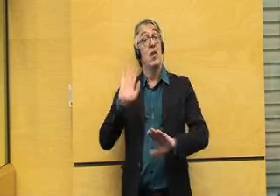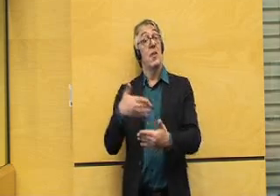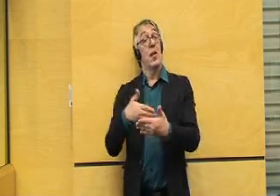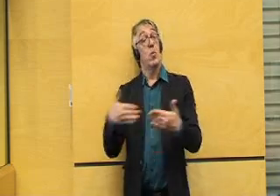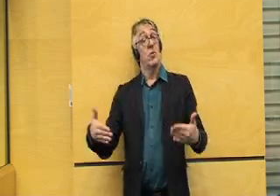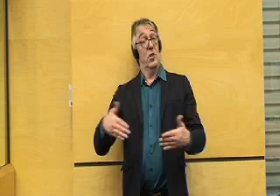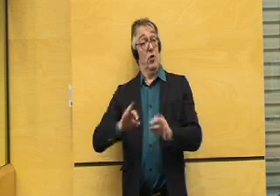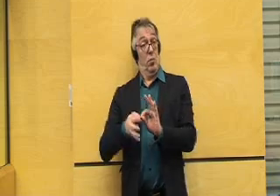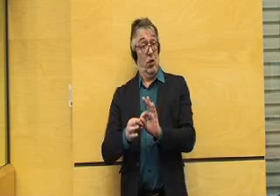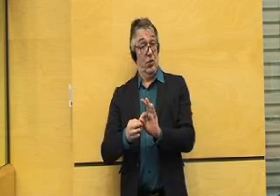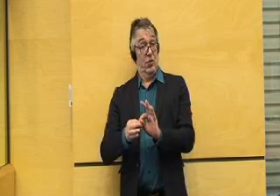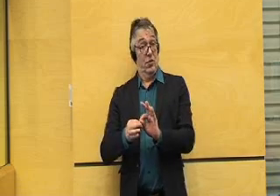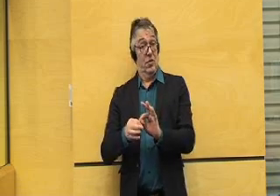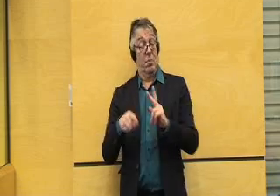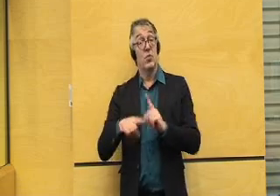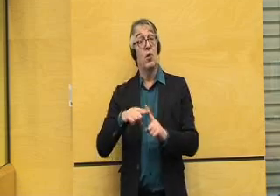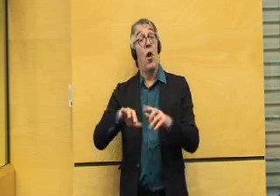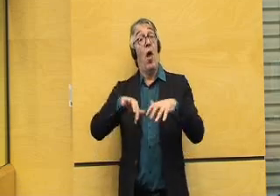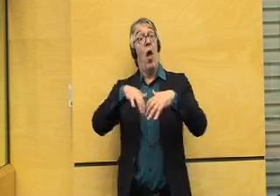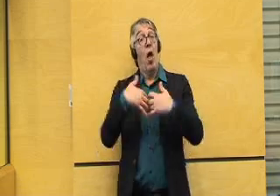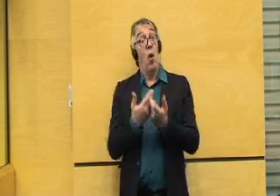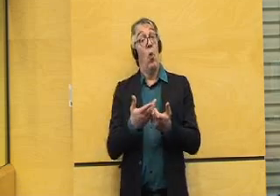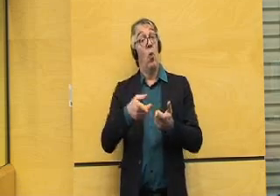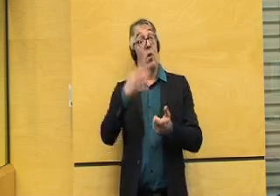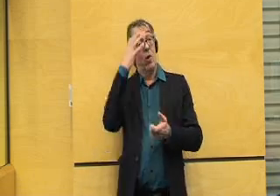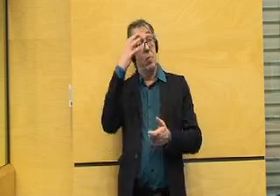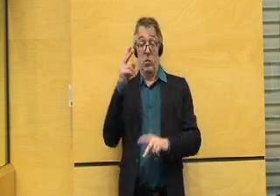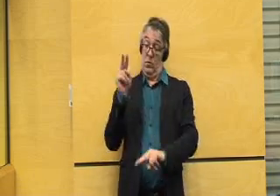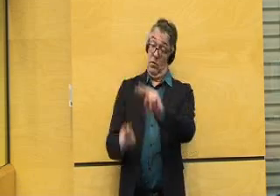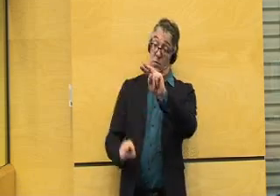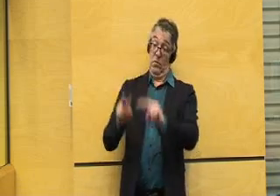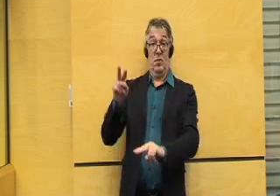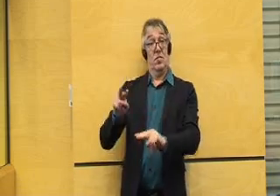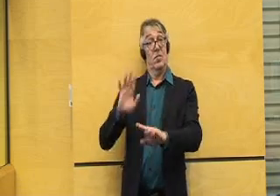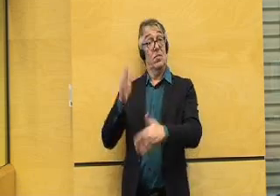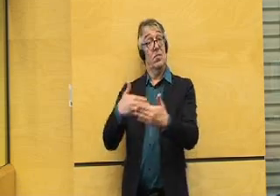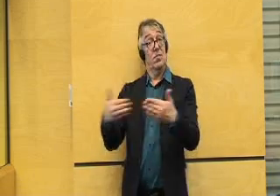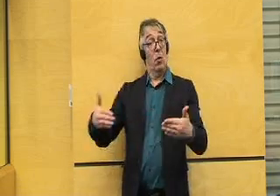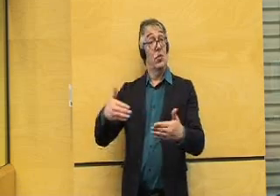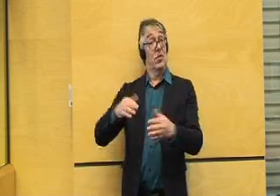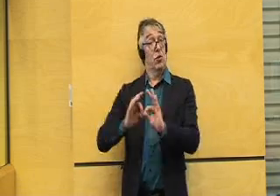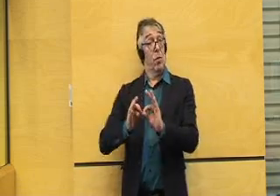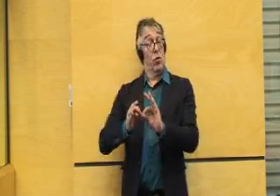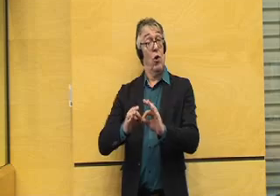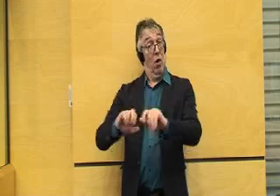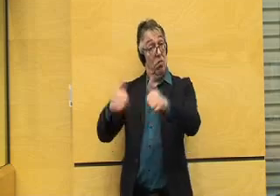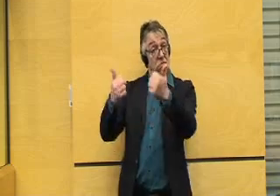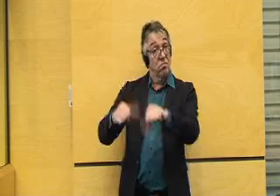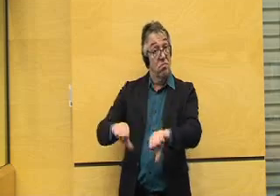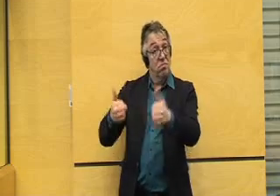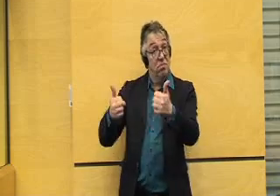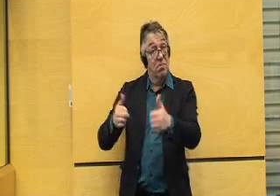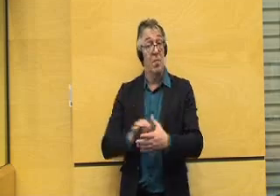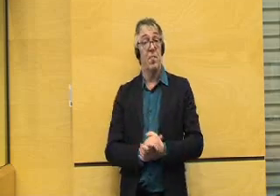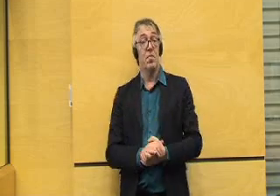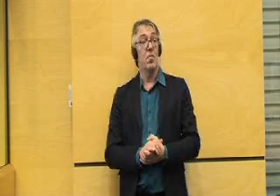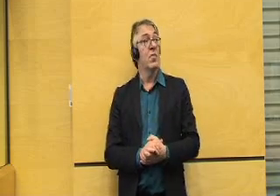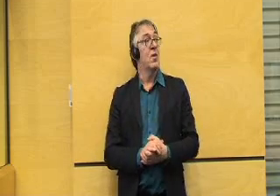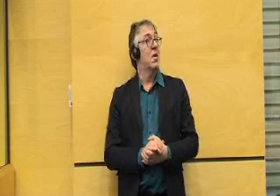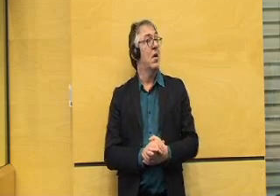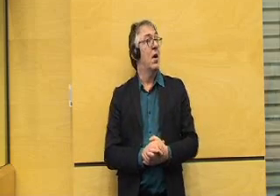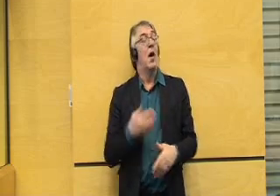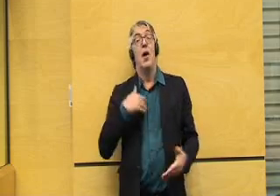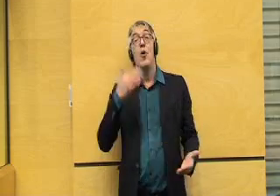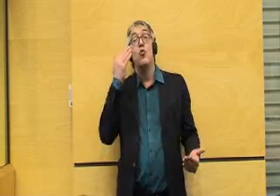quality of sign language interpreter skills. Even though Thai sign language is a language recognized by the State Party, I'd like to